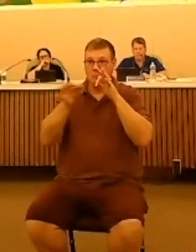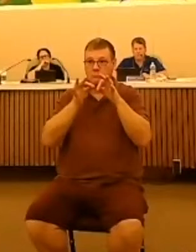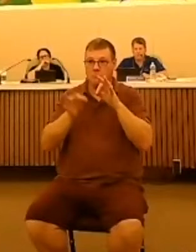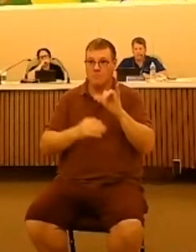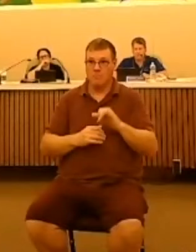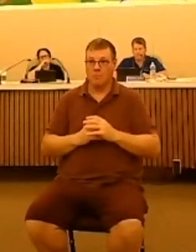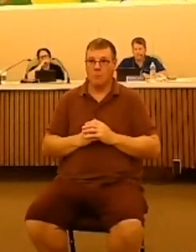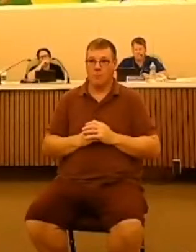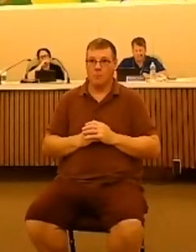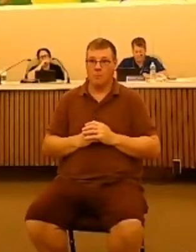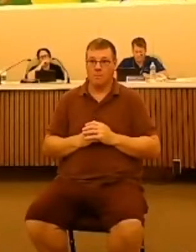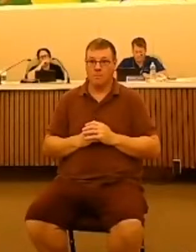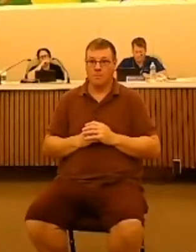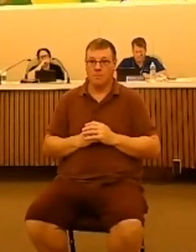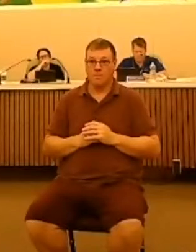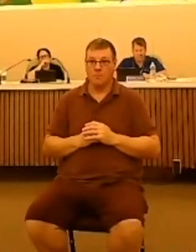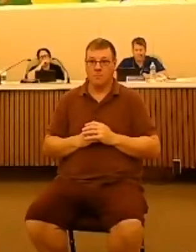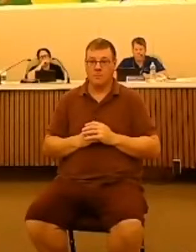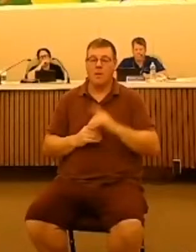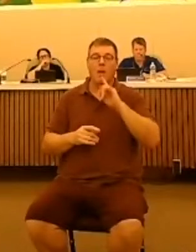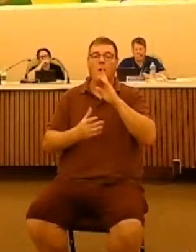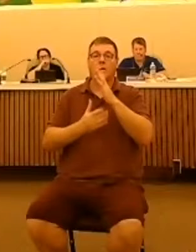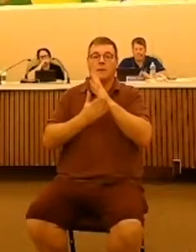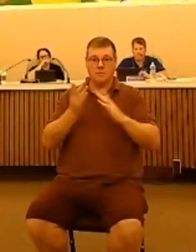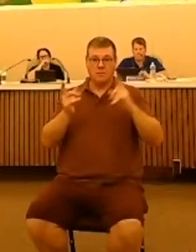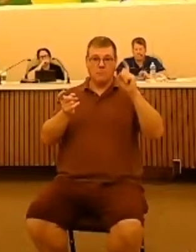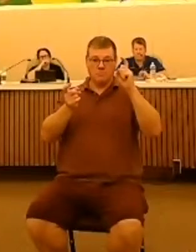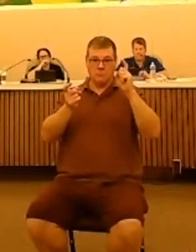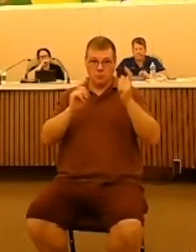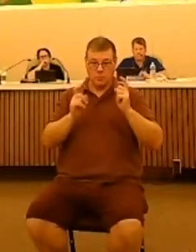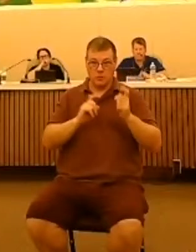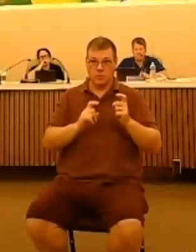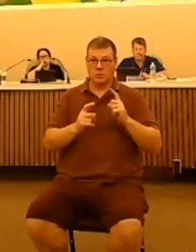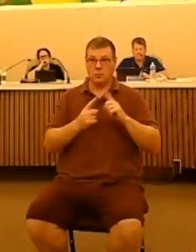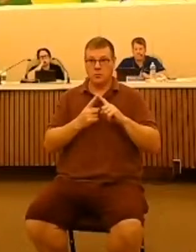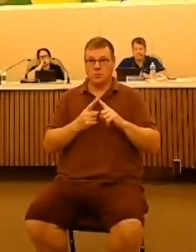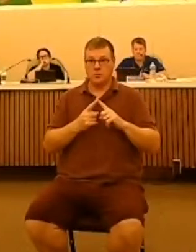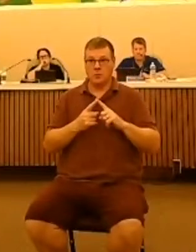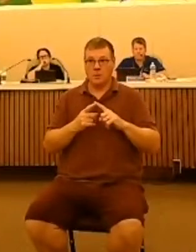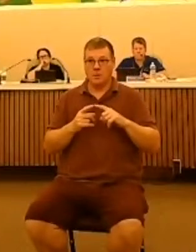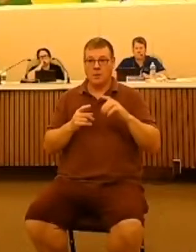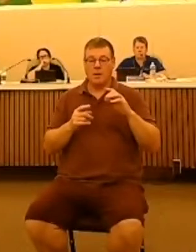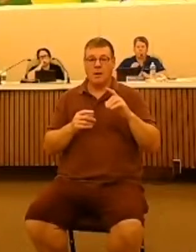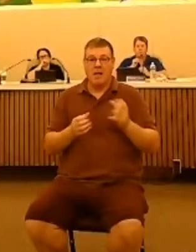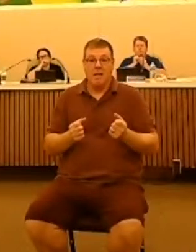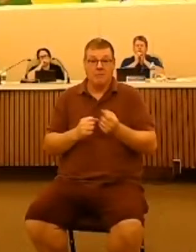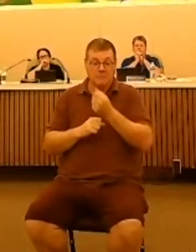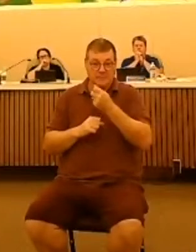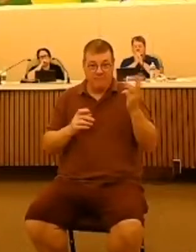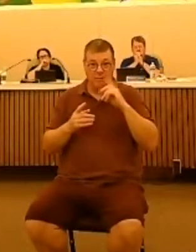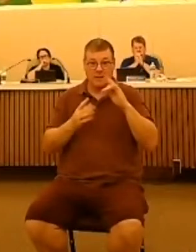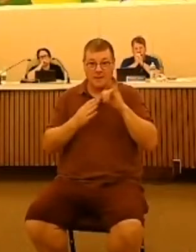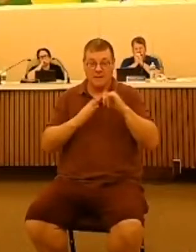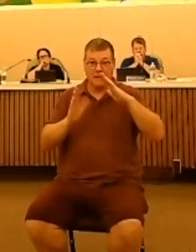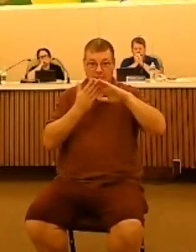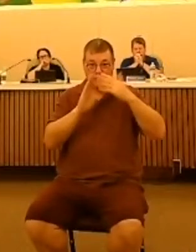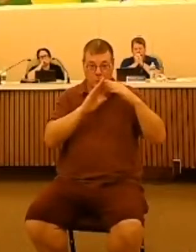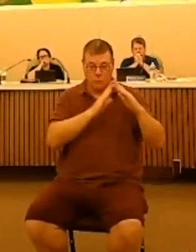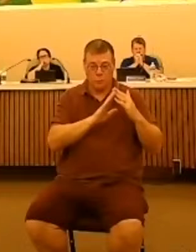those? So there were some changes made to what were the